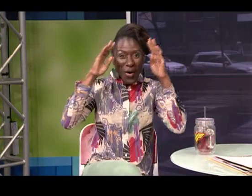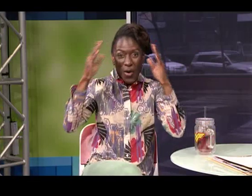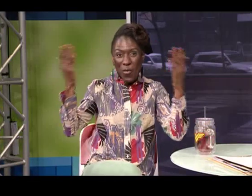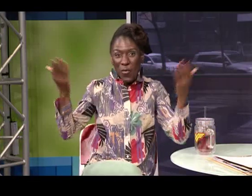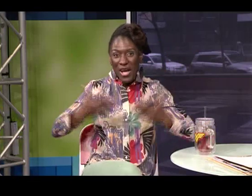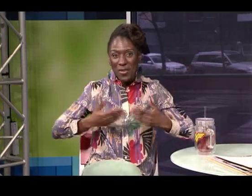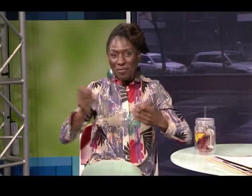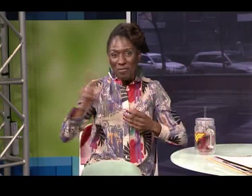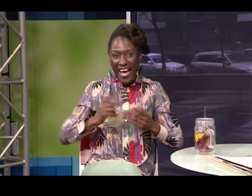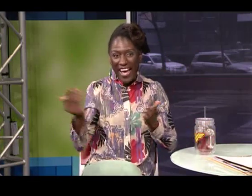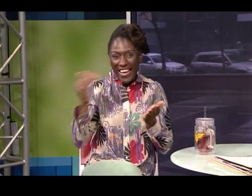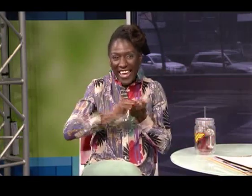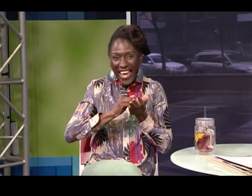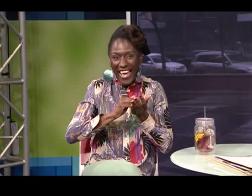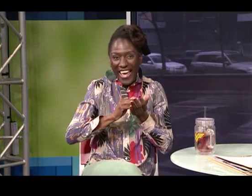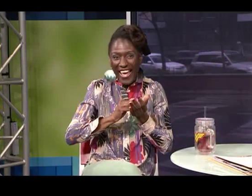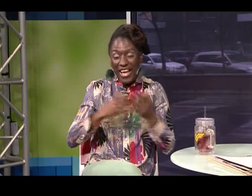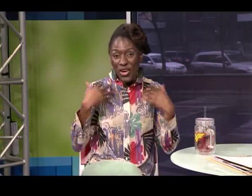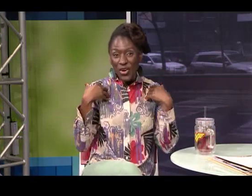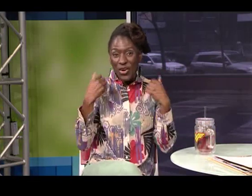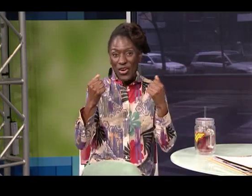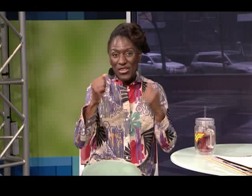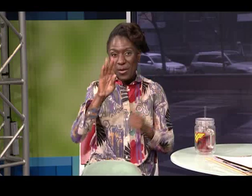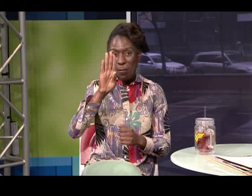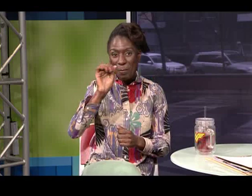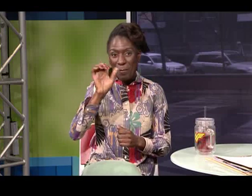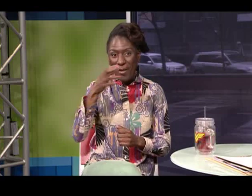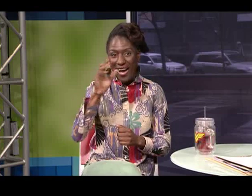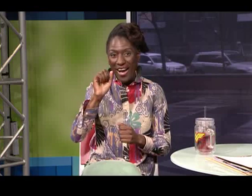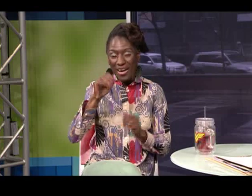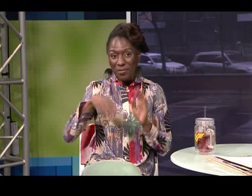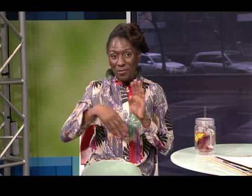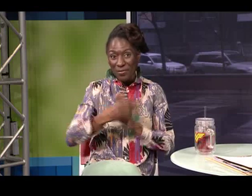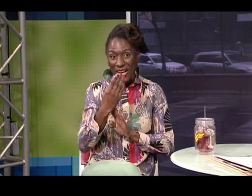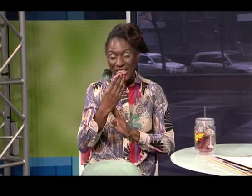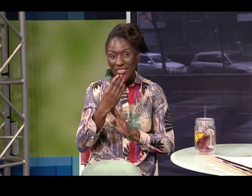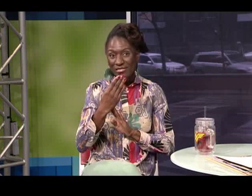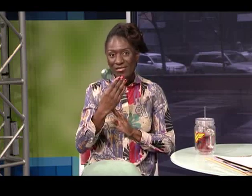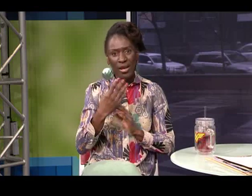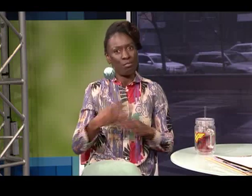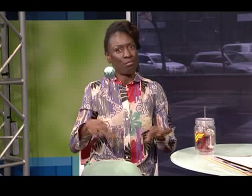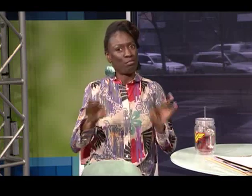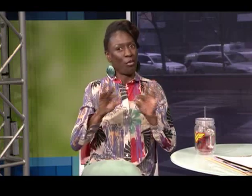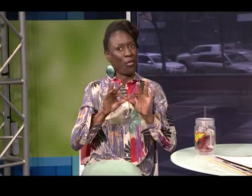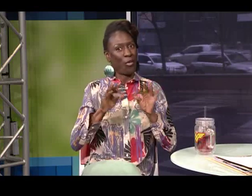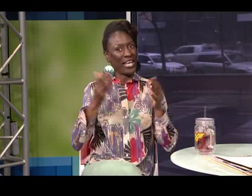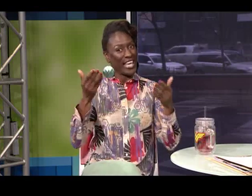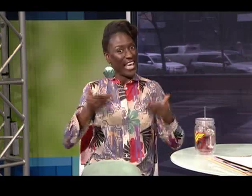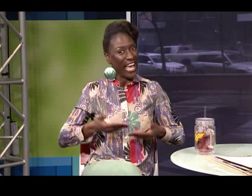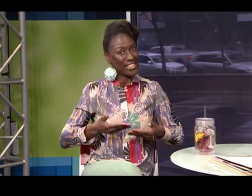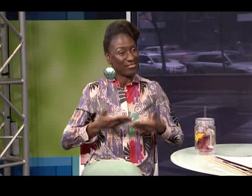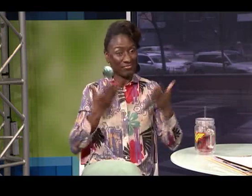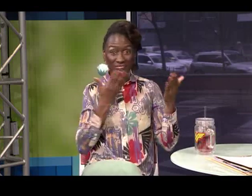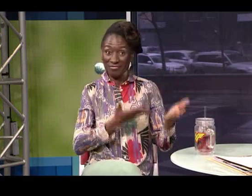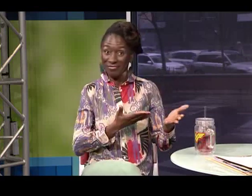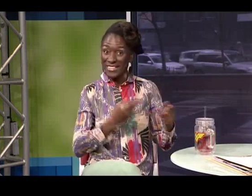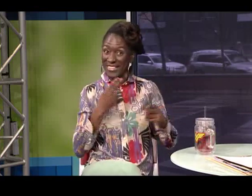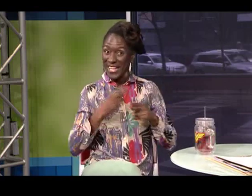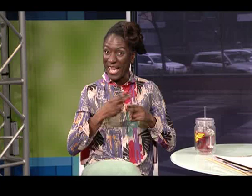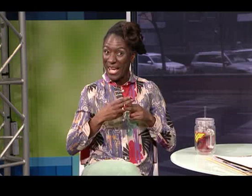Hello everyone and welcome back again. Courage Bacchus. It's really important that we recognize